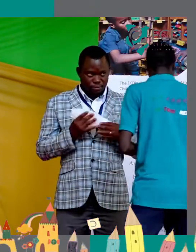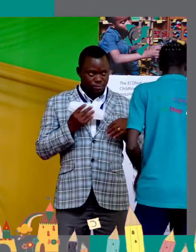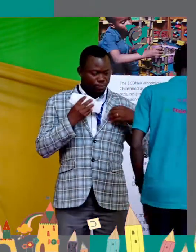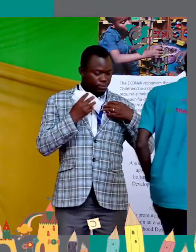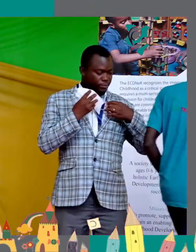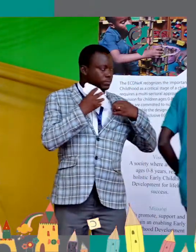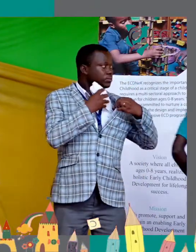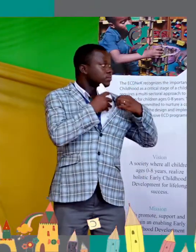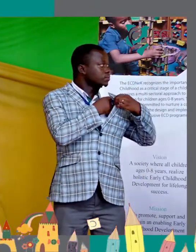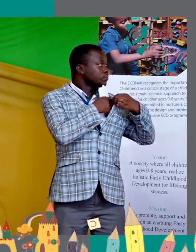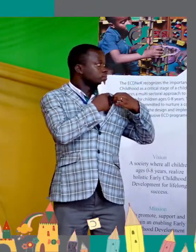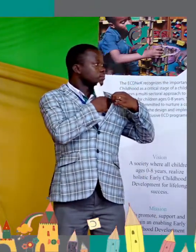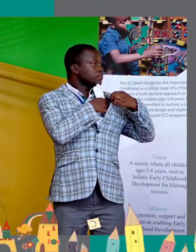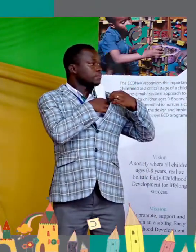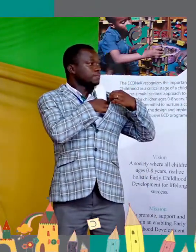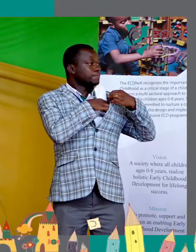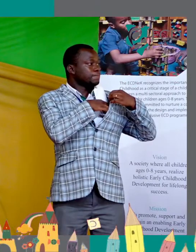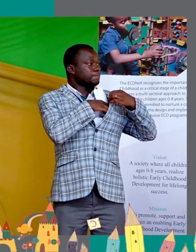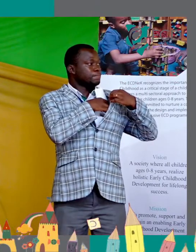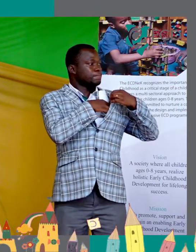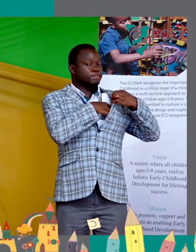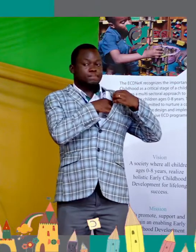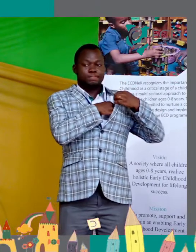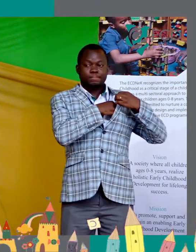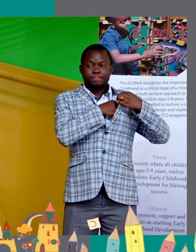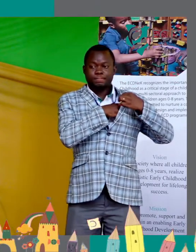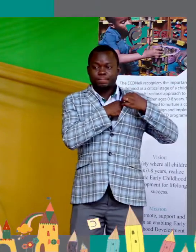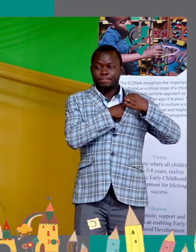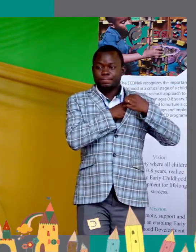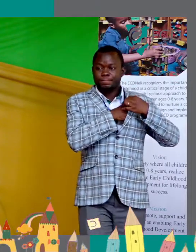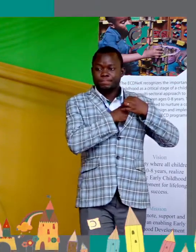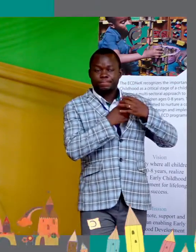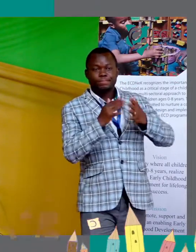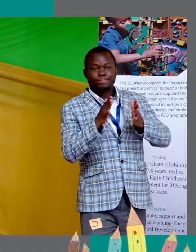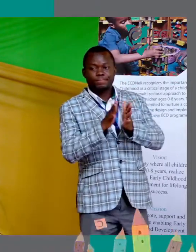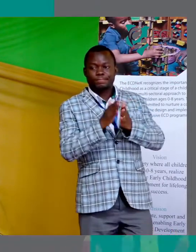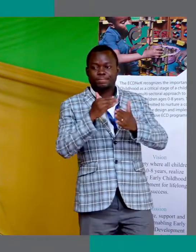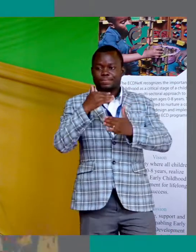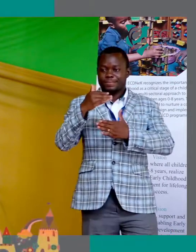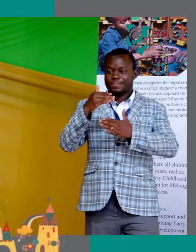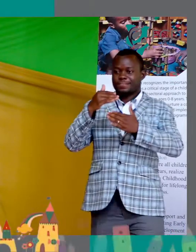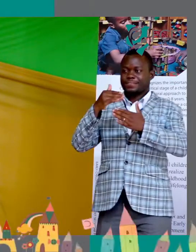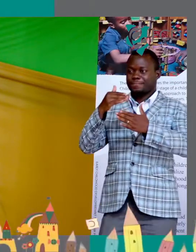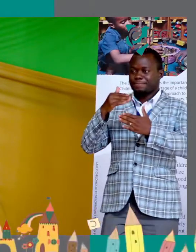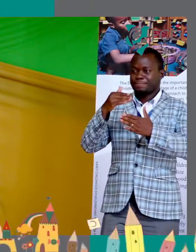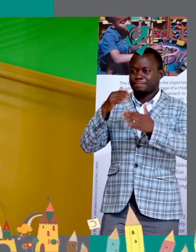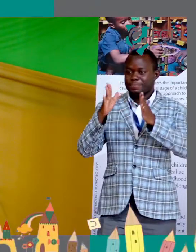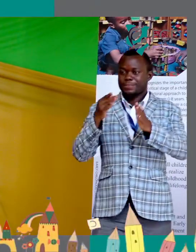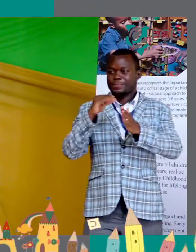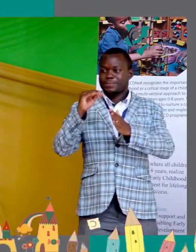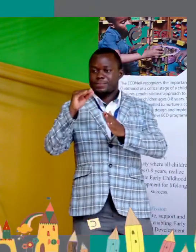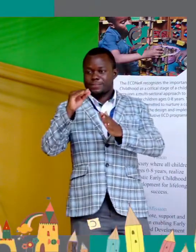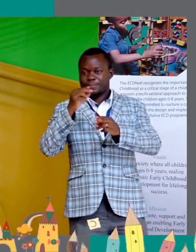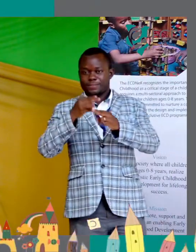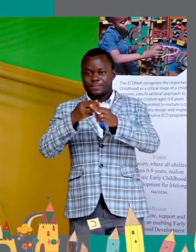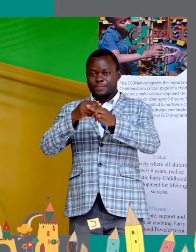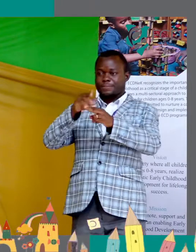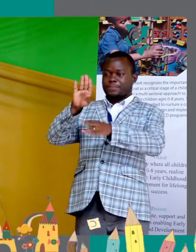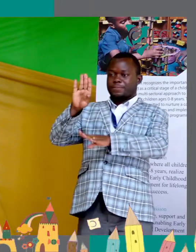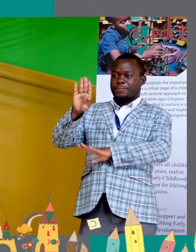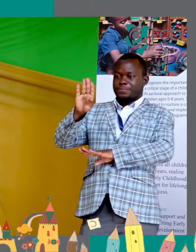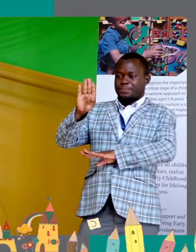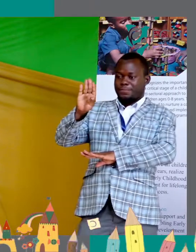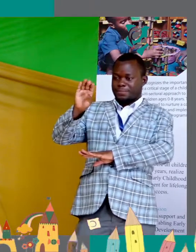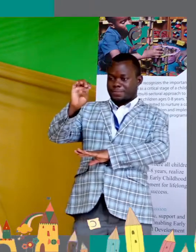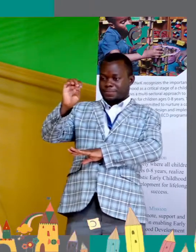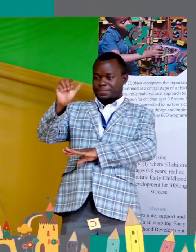Perth, Beatriz Soyugi, and she will be sharing and reflecting the place of CHVs